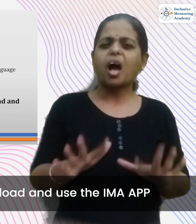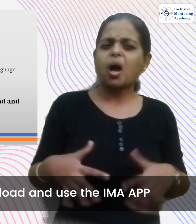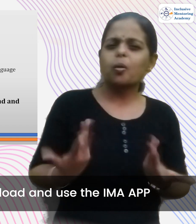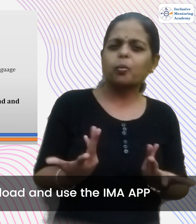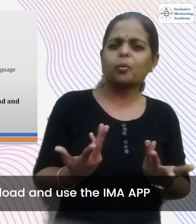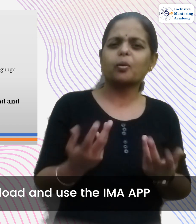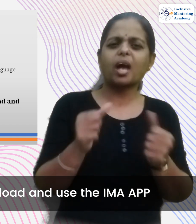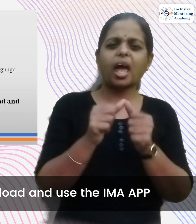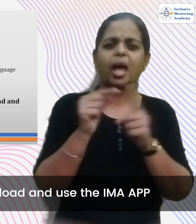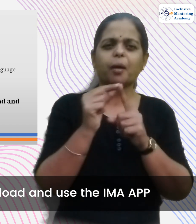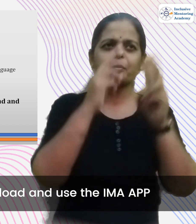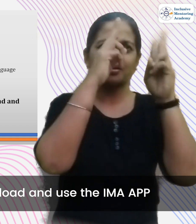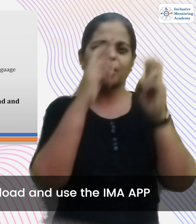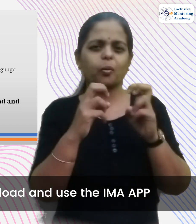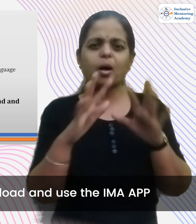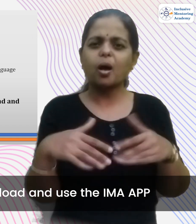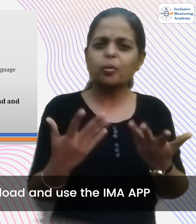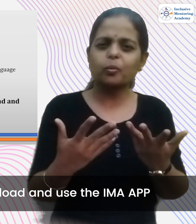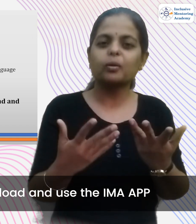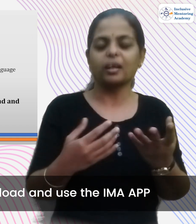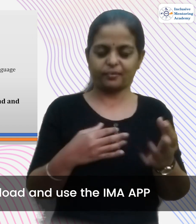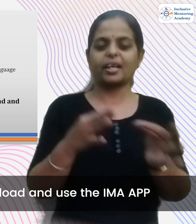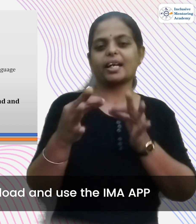Come, let's see how to download and use the IMA app.